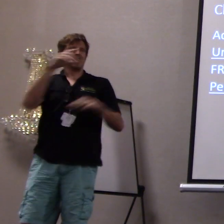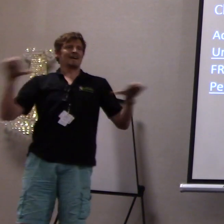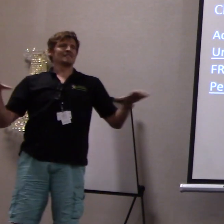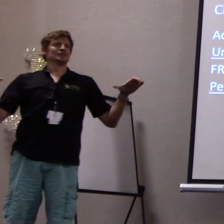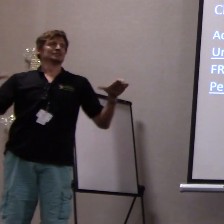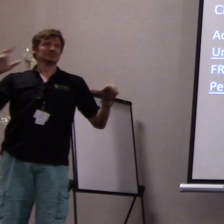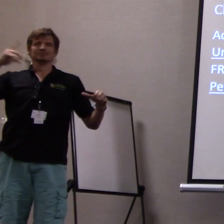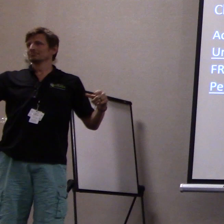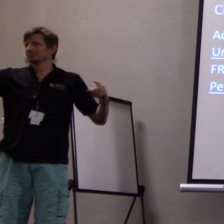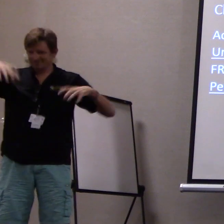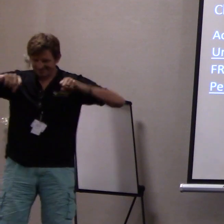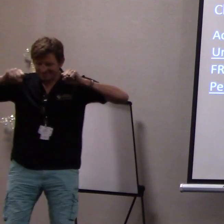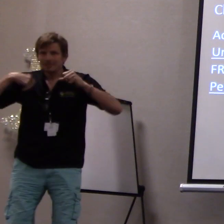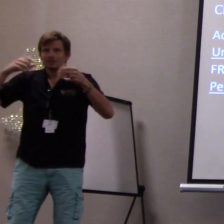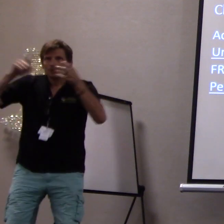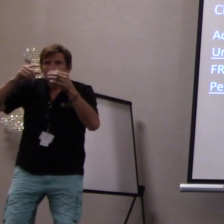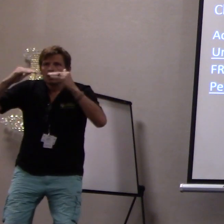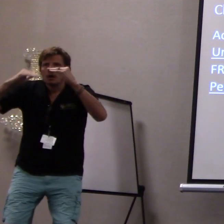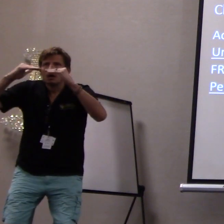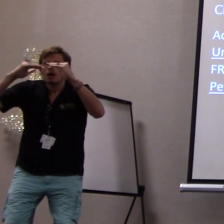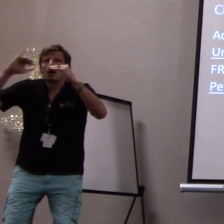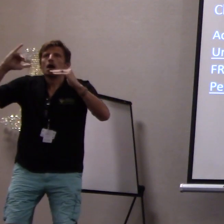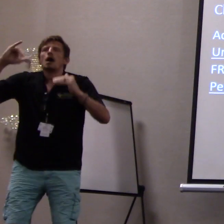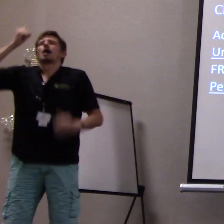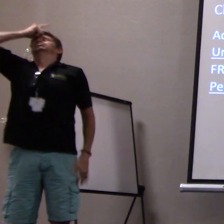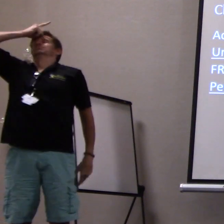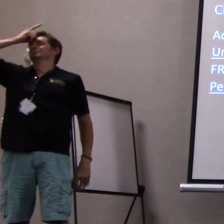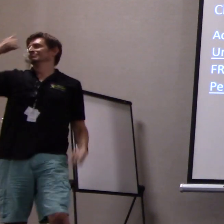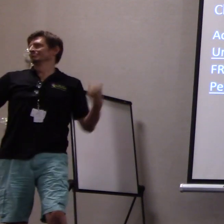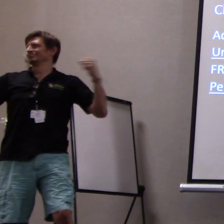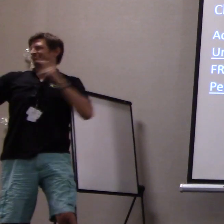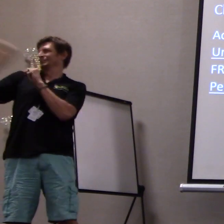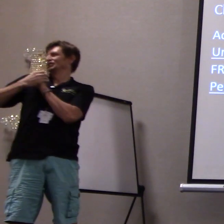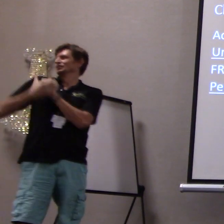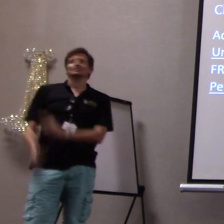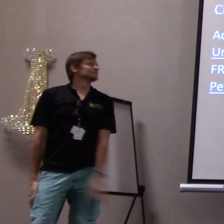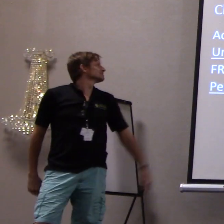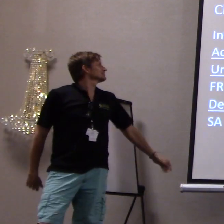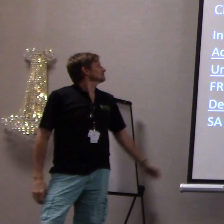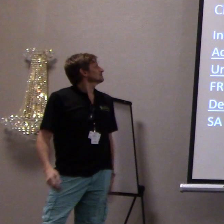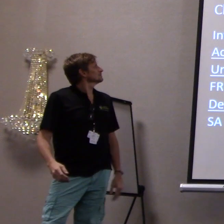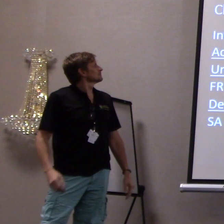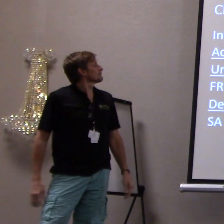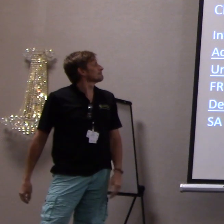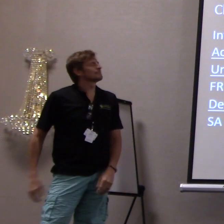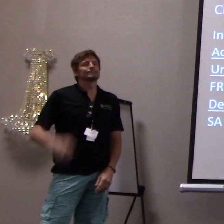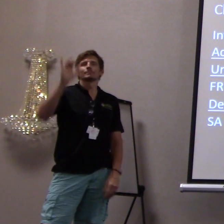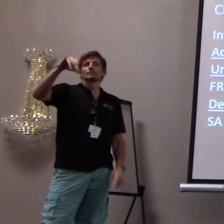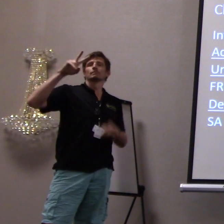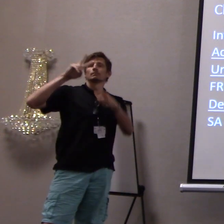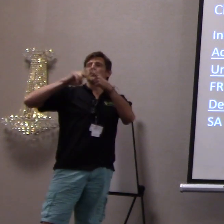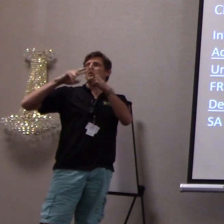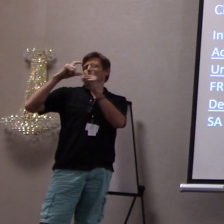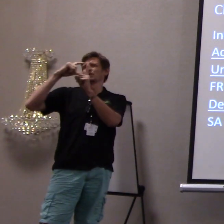Personification. You know, we use the ball, the activity where we just see the personification of it and understand it.